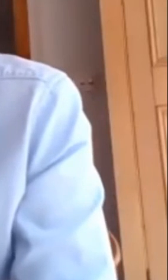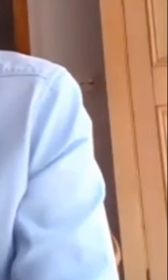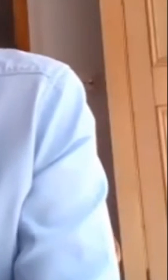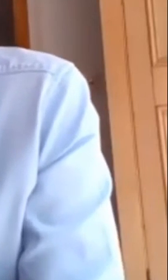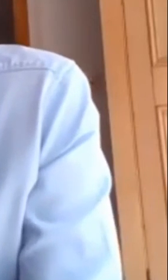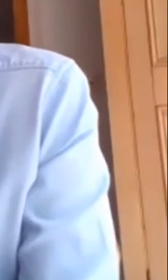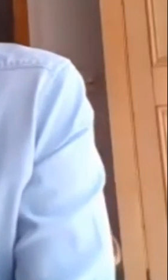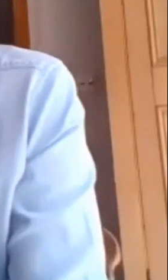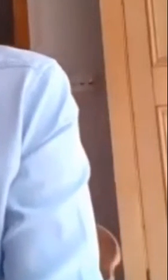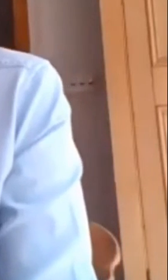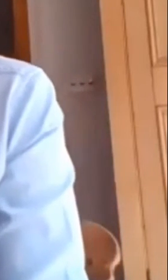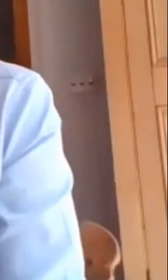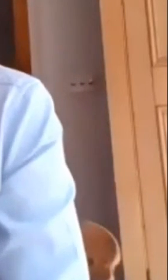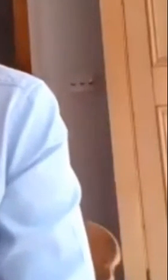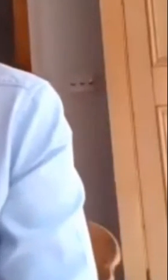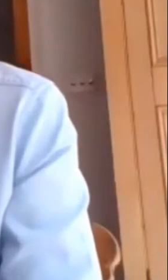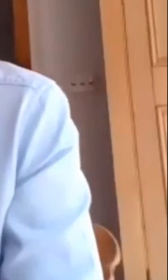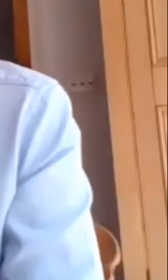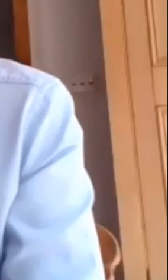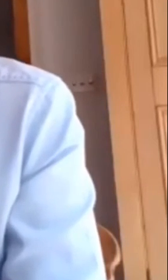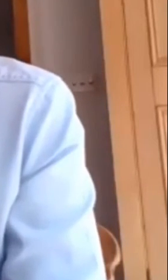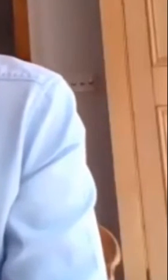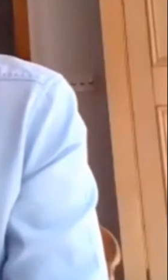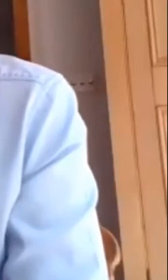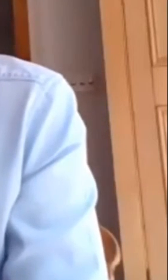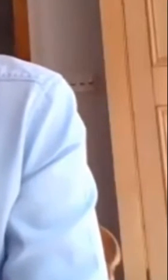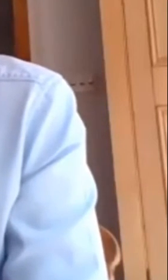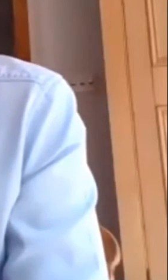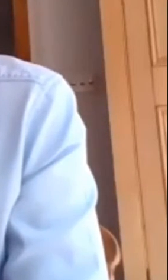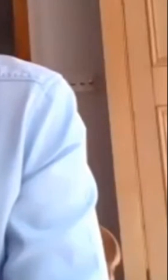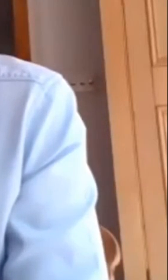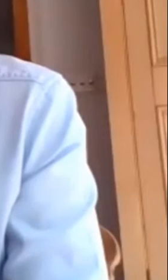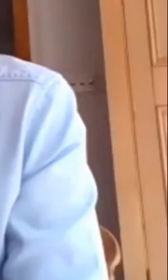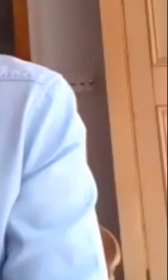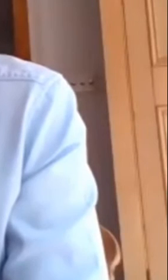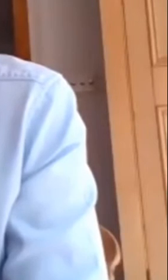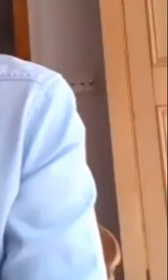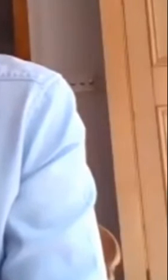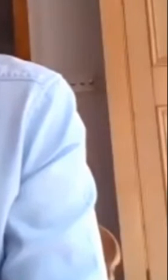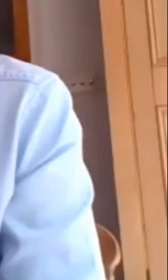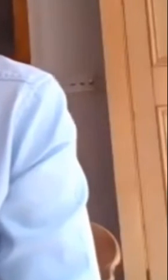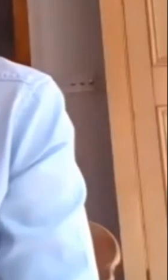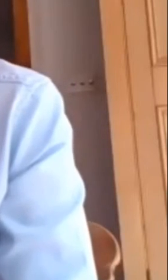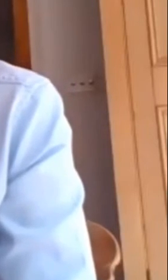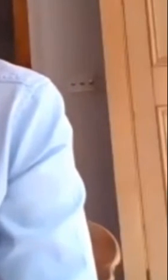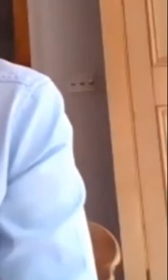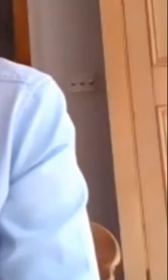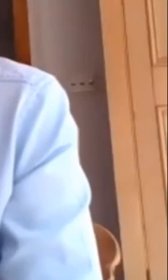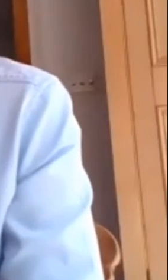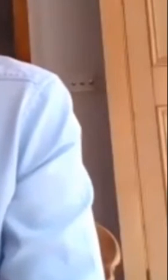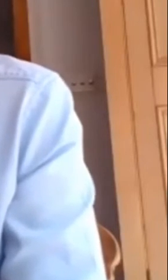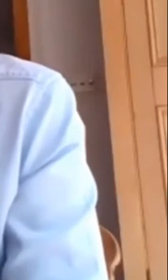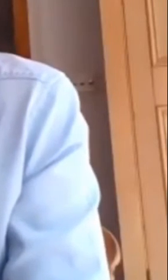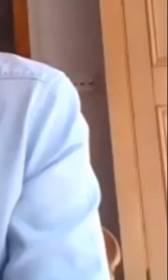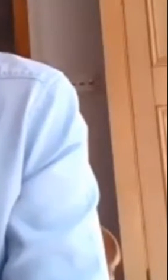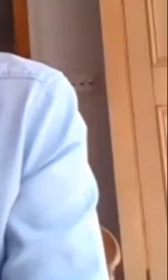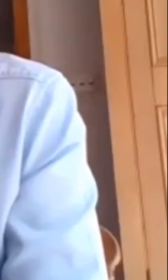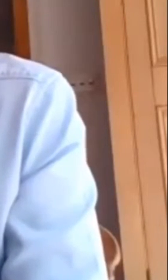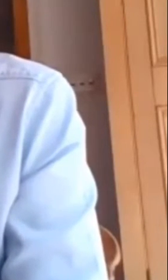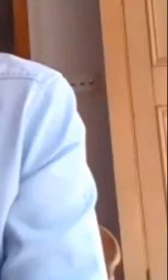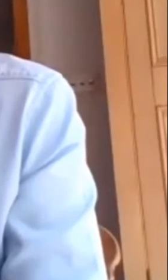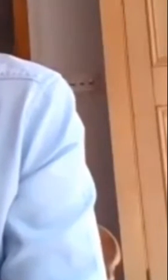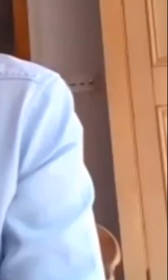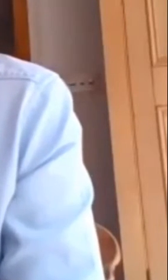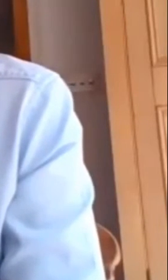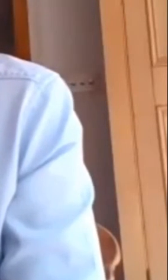Do you share those concerns, and what beyond the 2-metre rule would the Welsh Government do to protect people's health and to ensure that